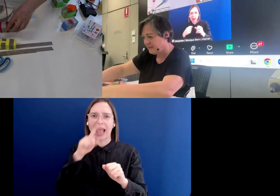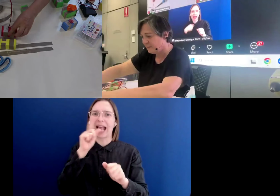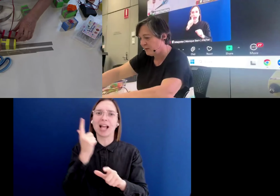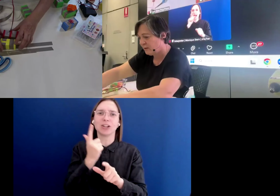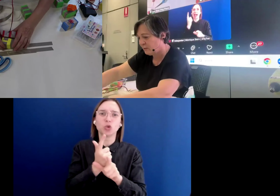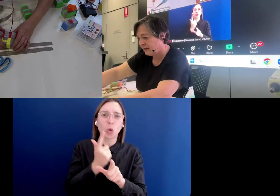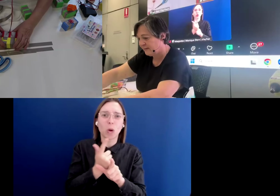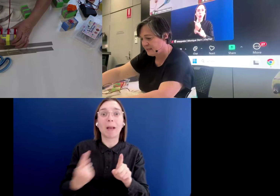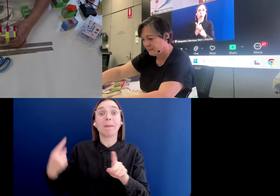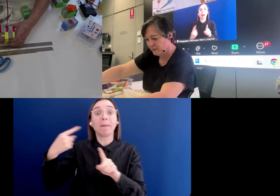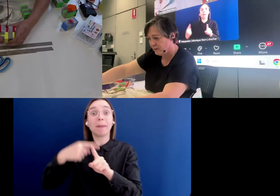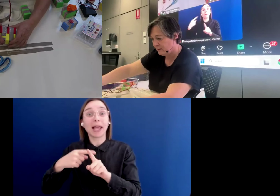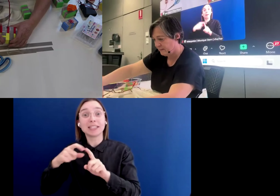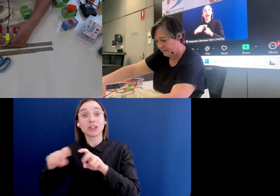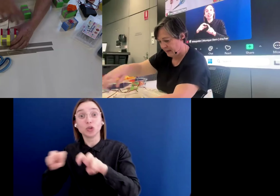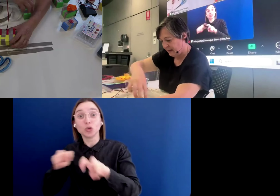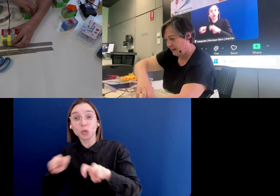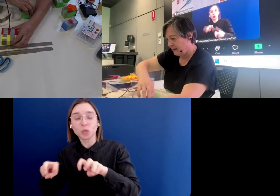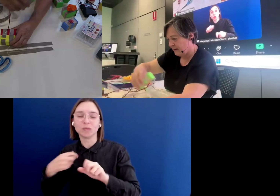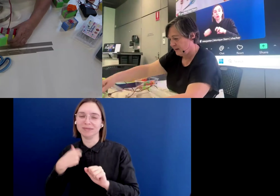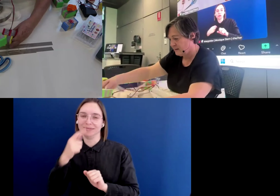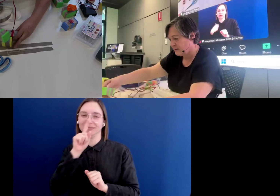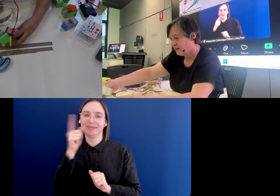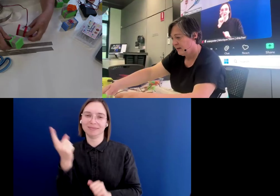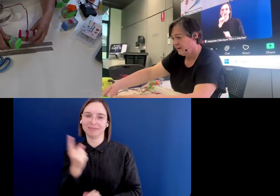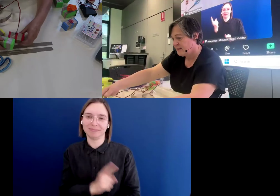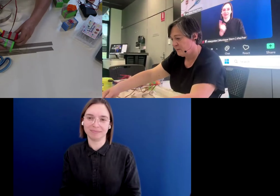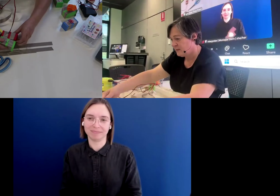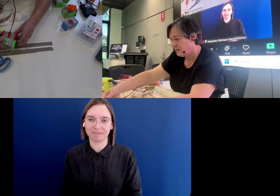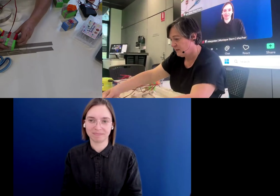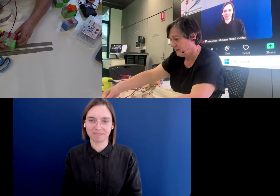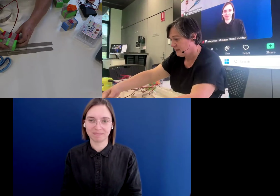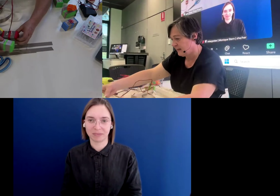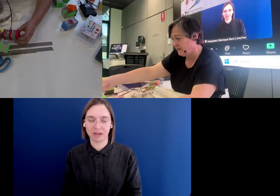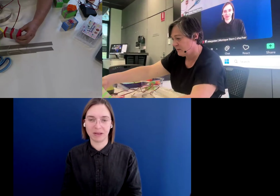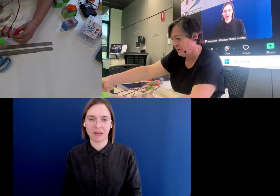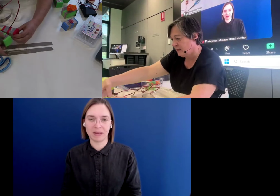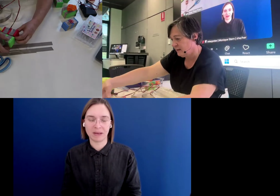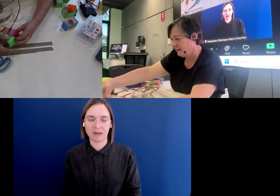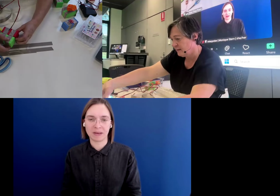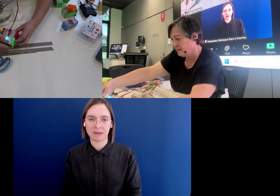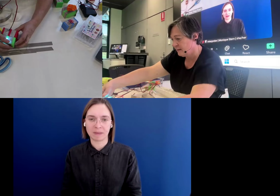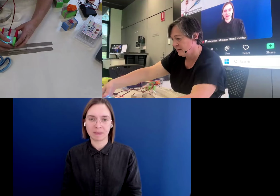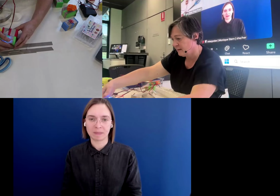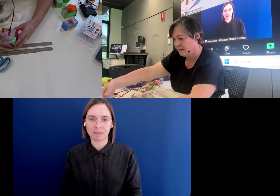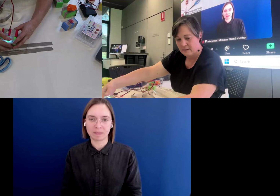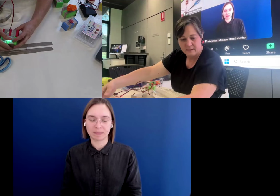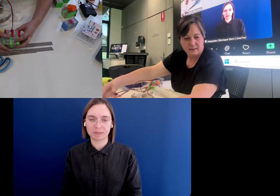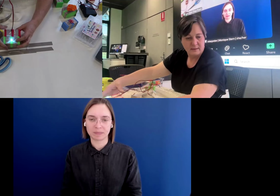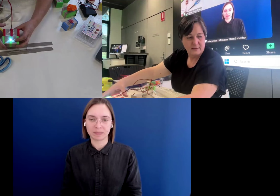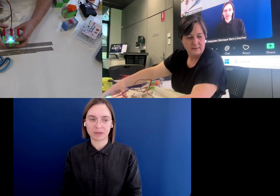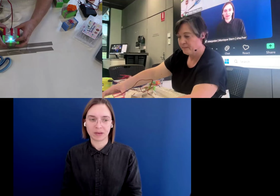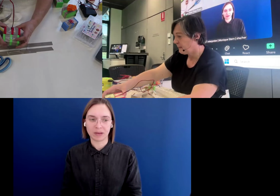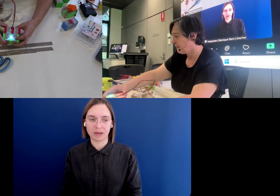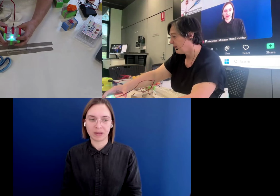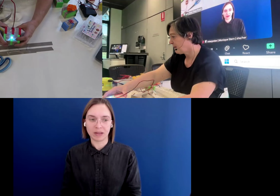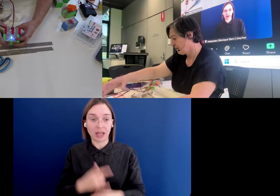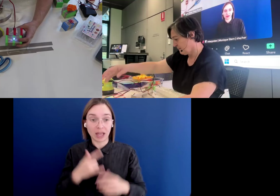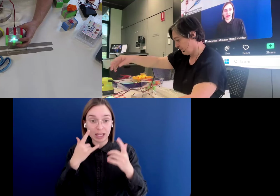We have this block, we have this block. And first thing we do is check if it's working.